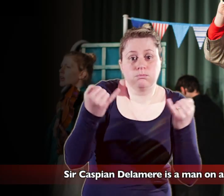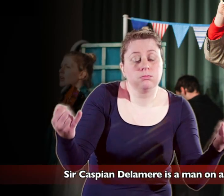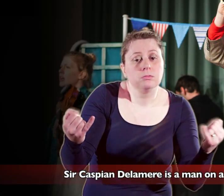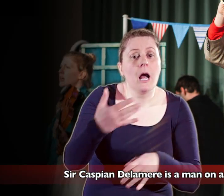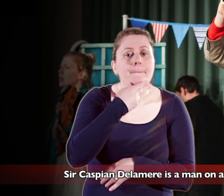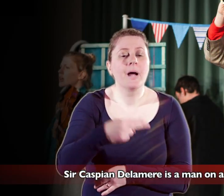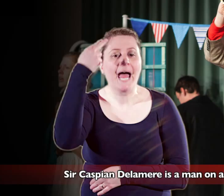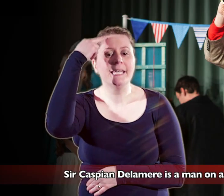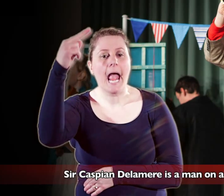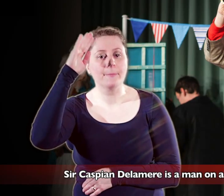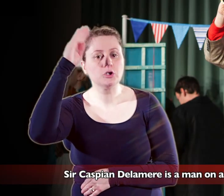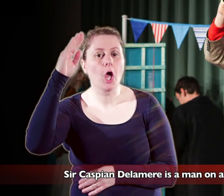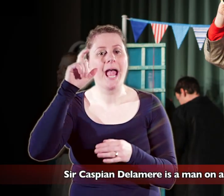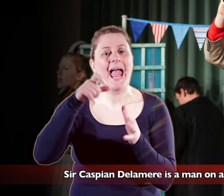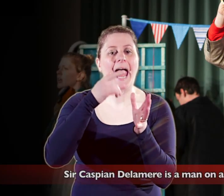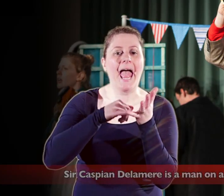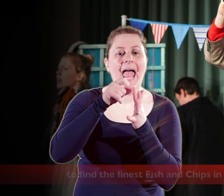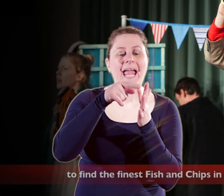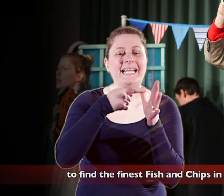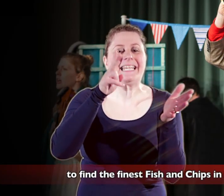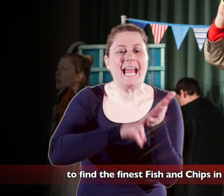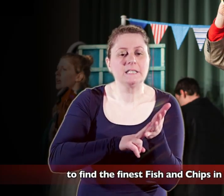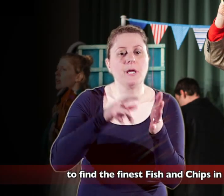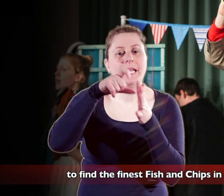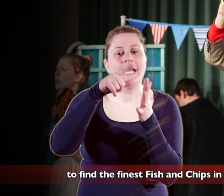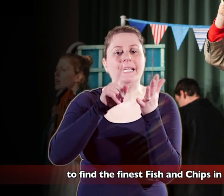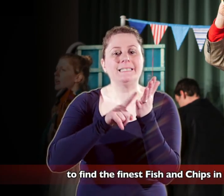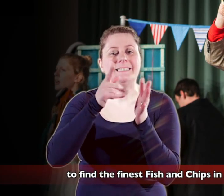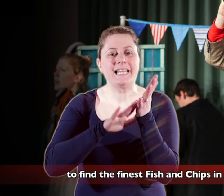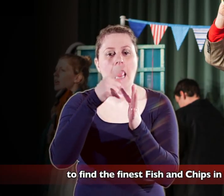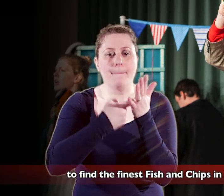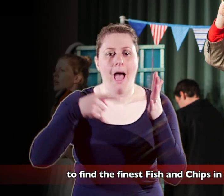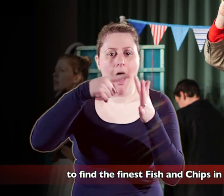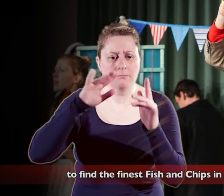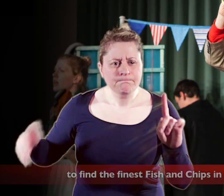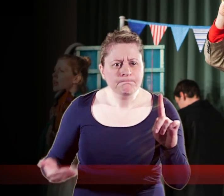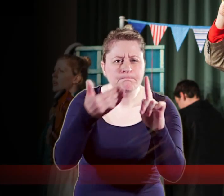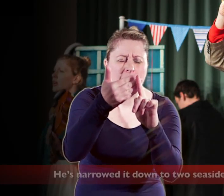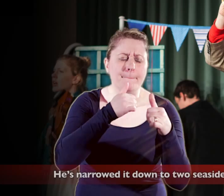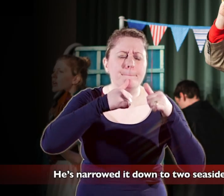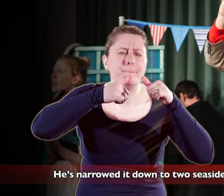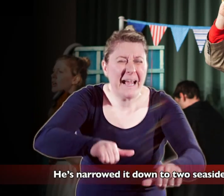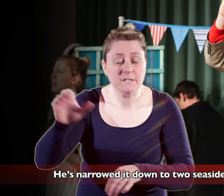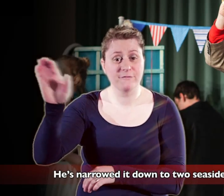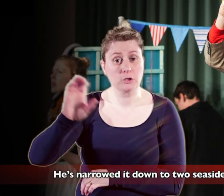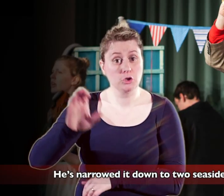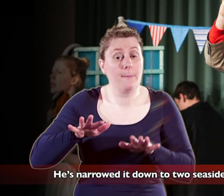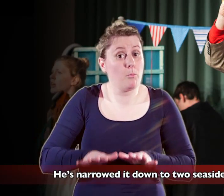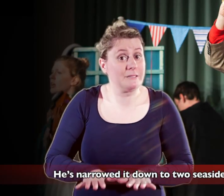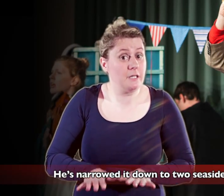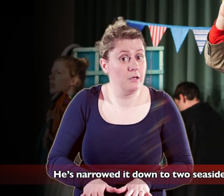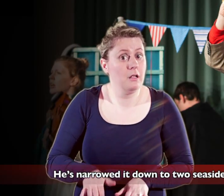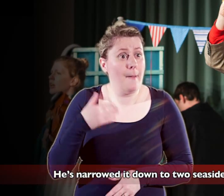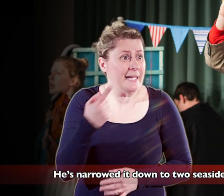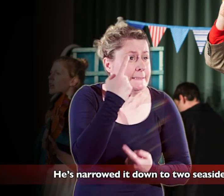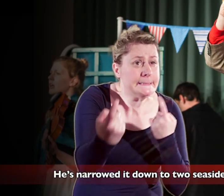Sir Caspian Delamere is a man on a mission to find the finest fish and chips in Britain. He's